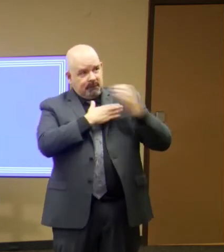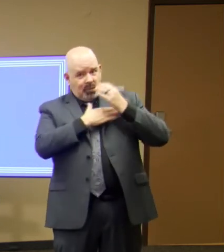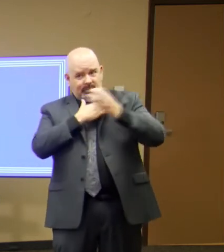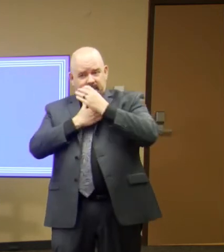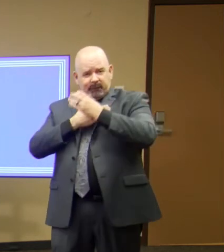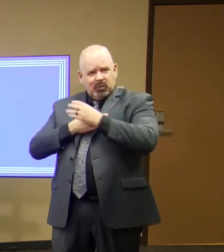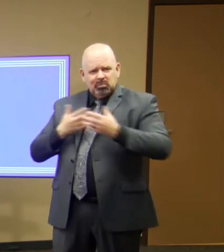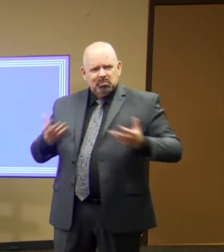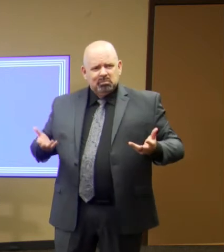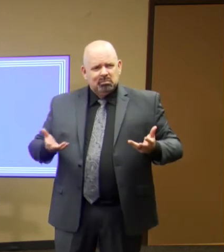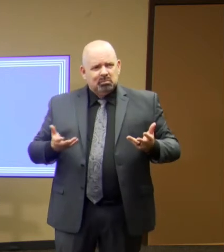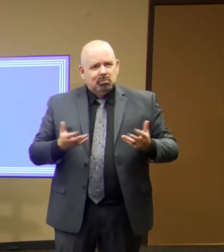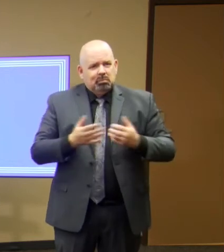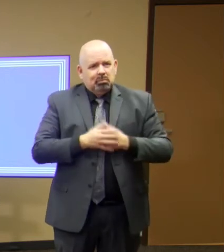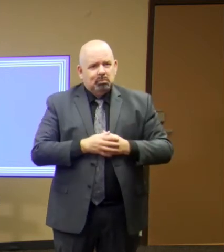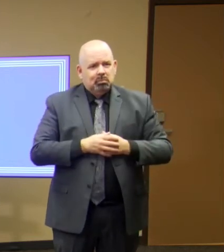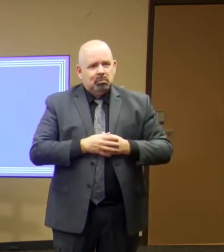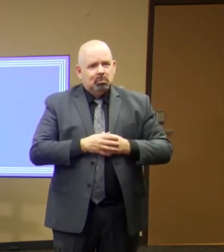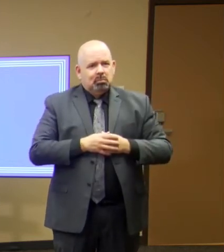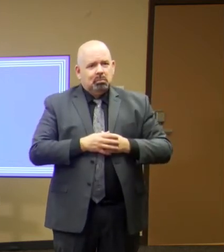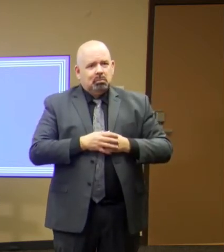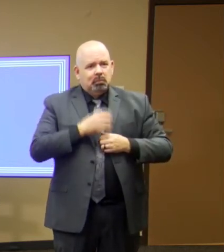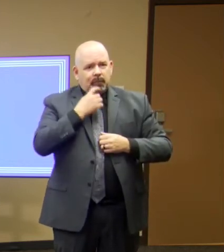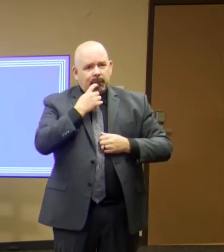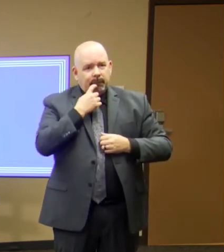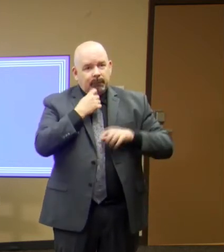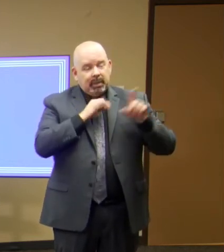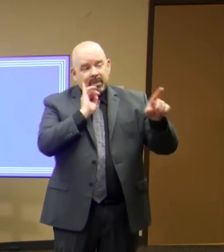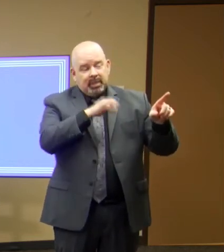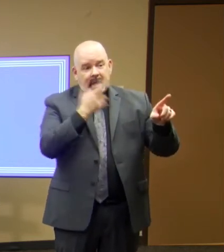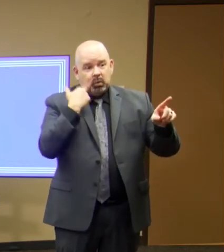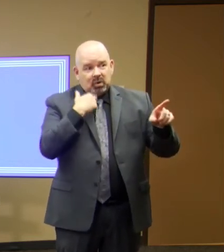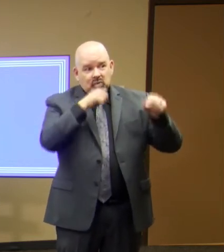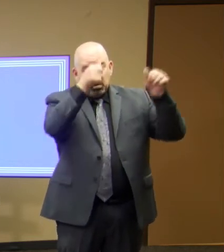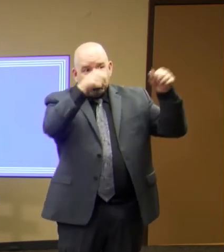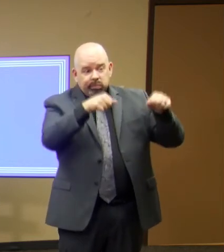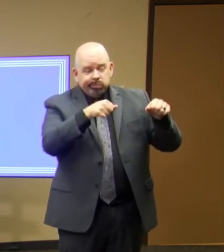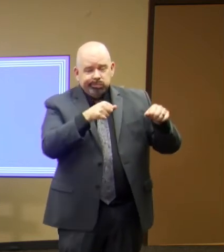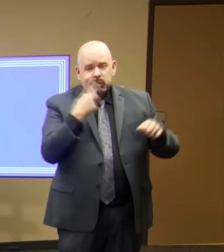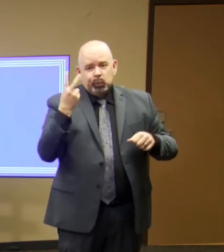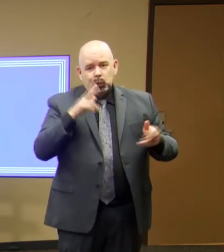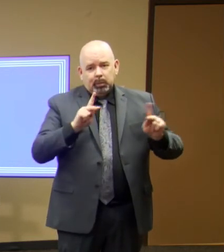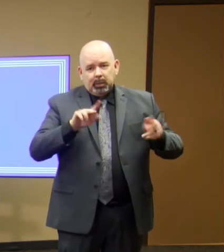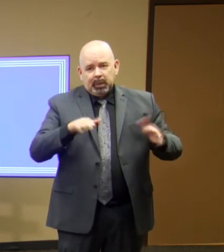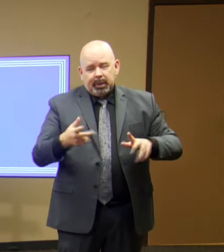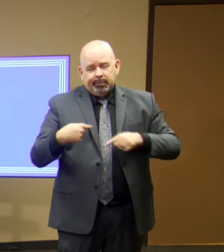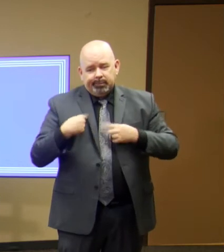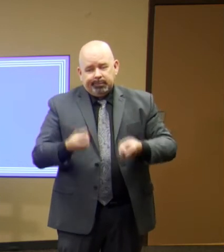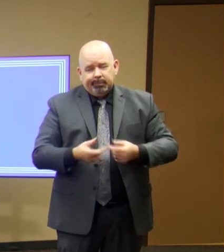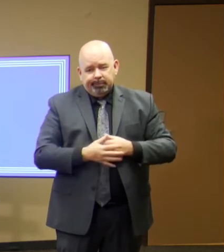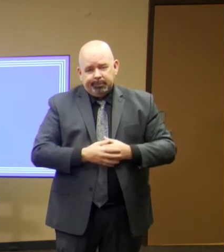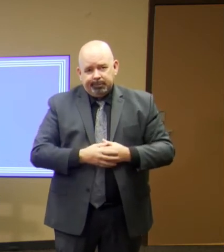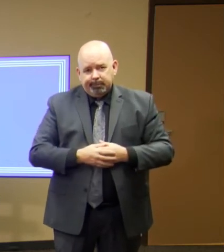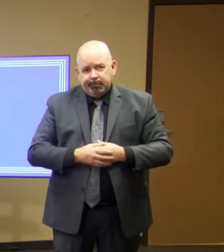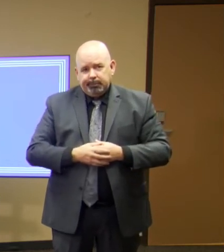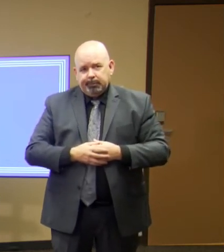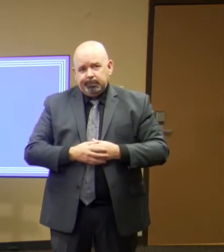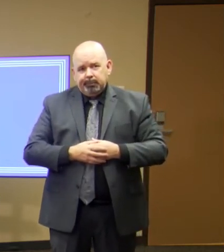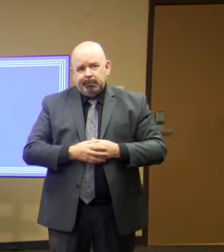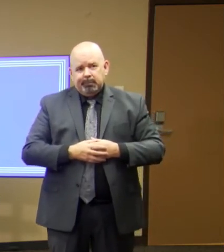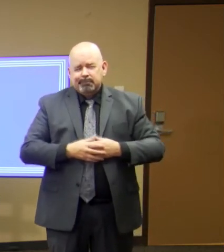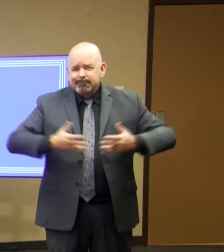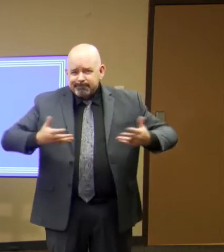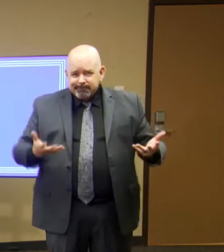that restaurant. But it's important for us to remember, sure, it's your decision to go to that